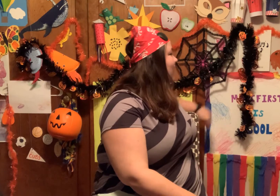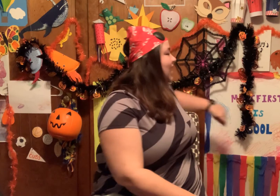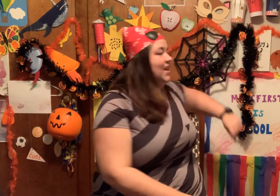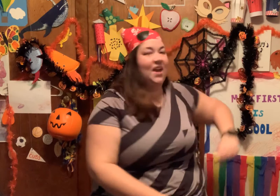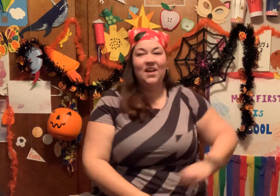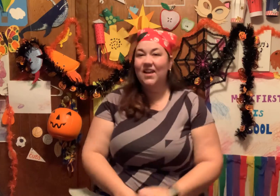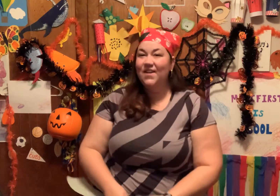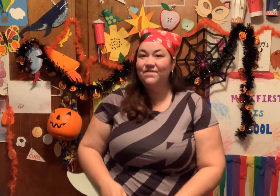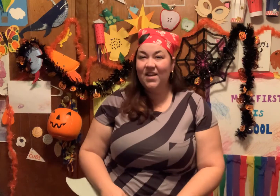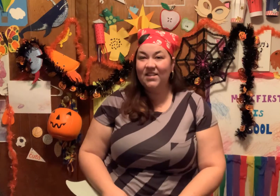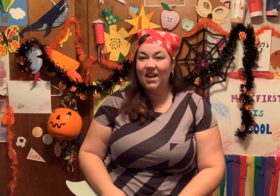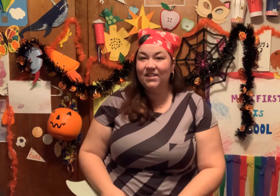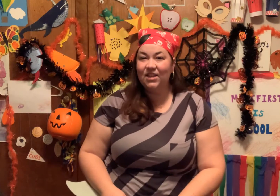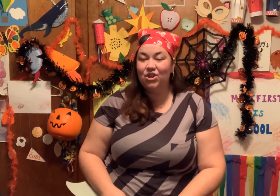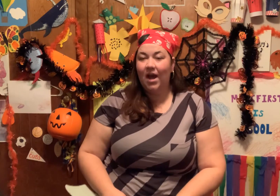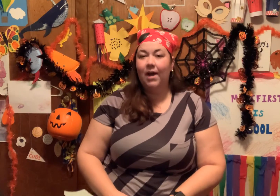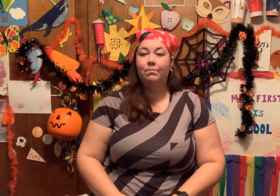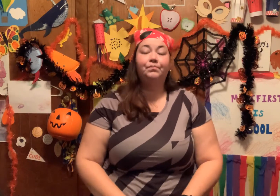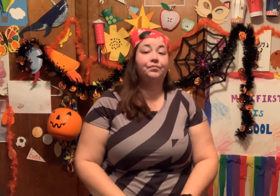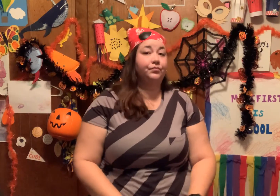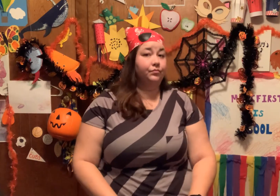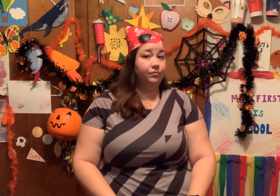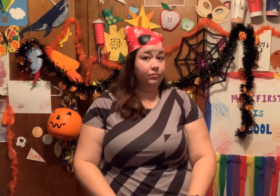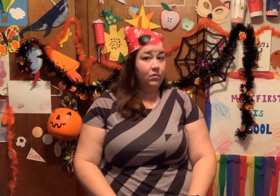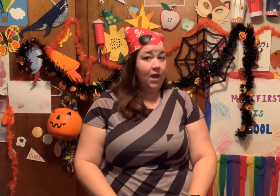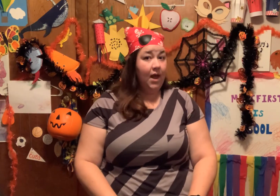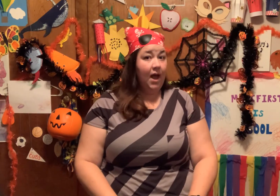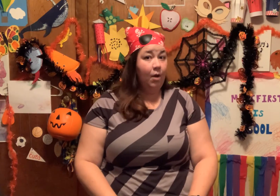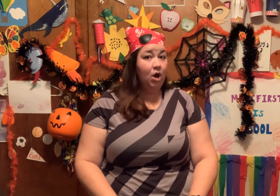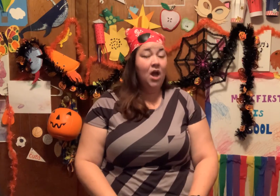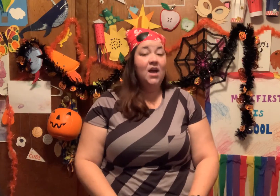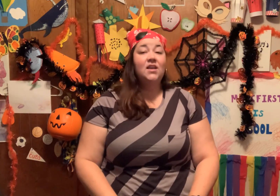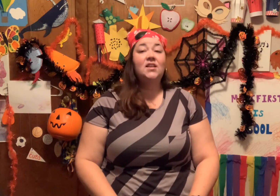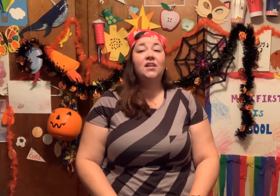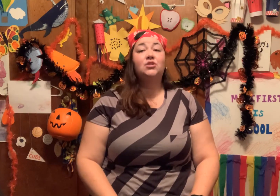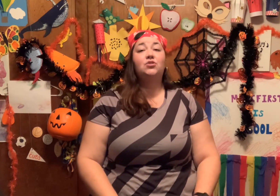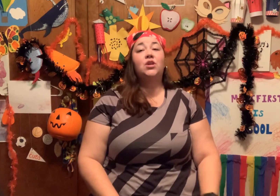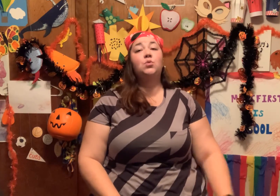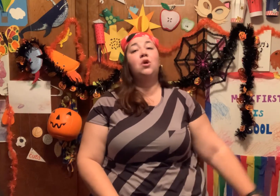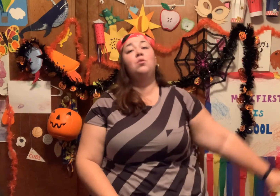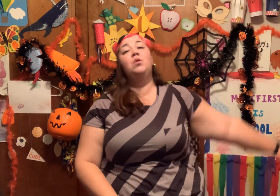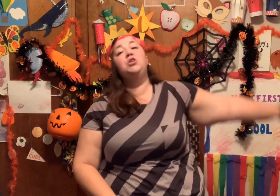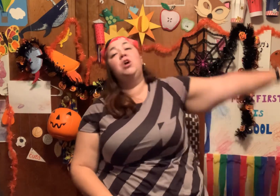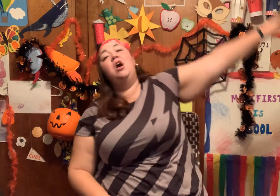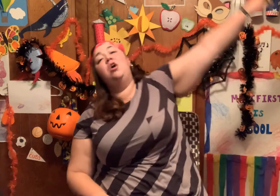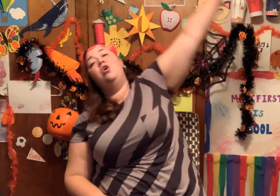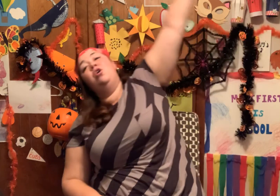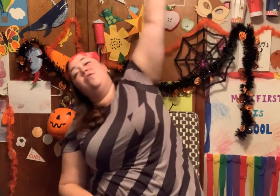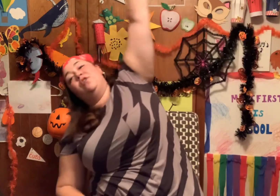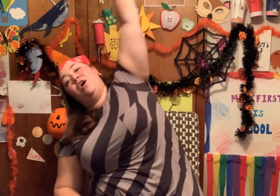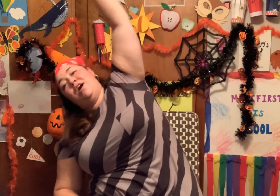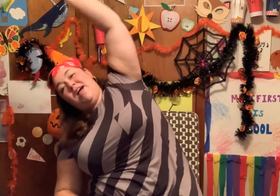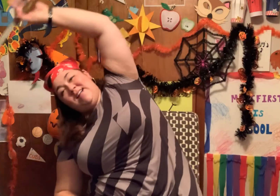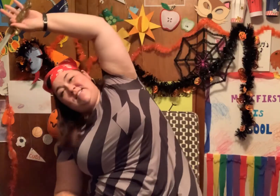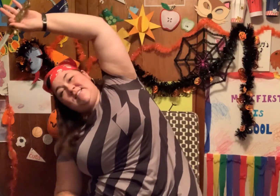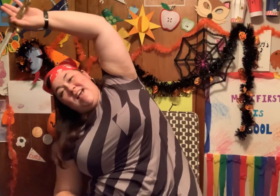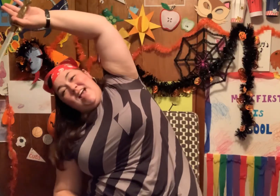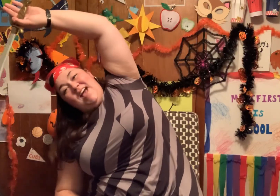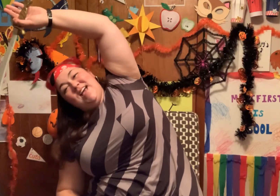1, 2, 3, 4, 5, 6, 7. Fantastic job. Our next stretch, we're going to reach over our heads and